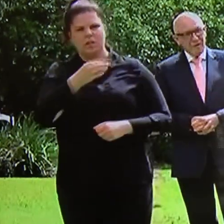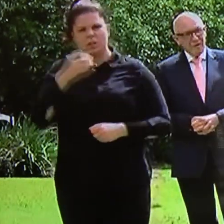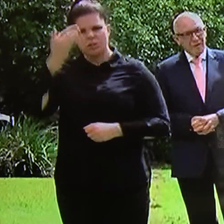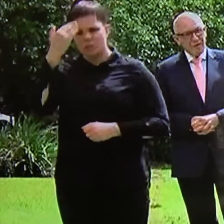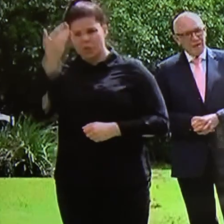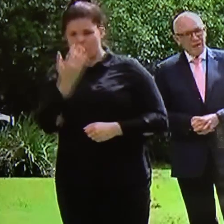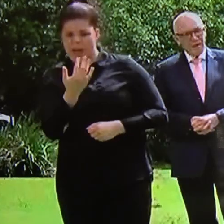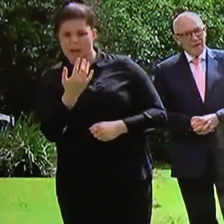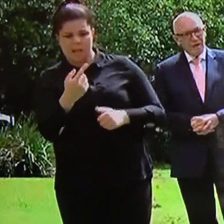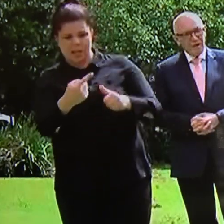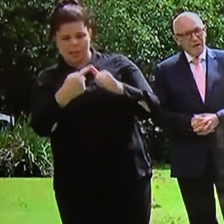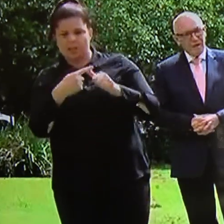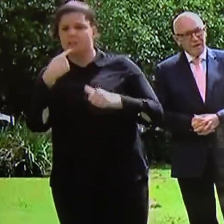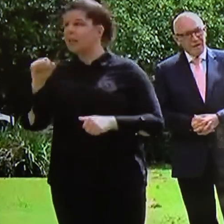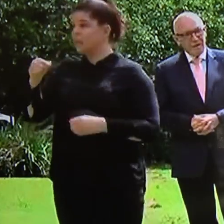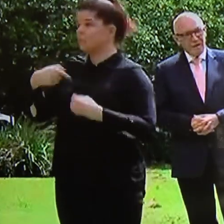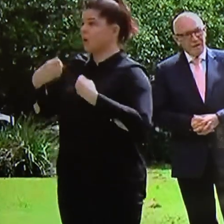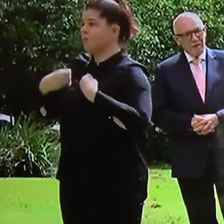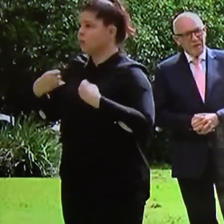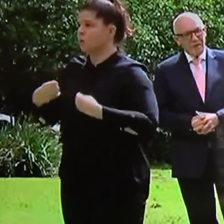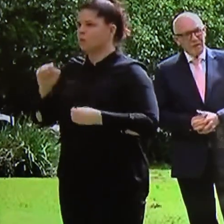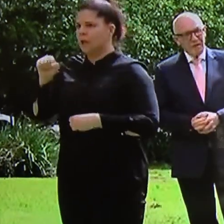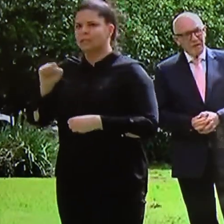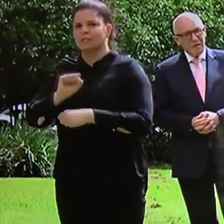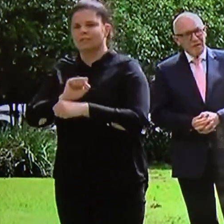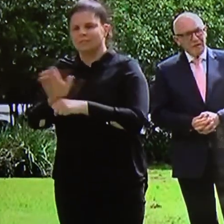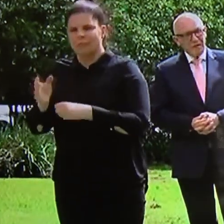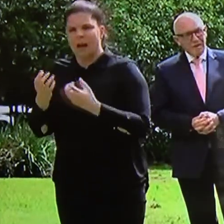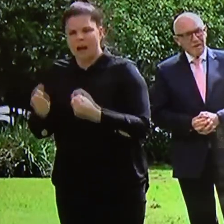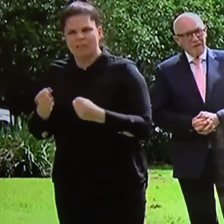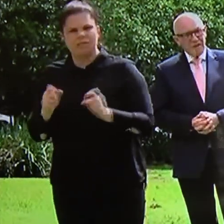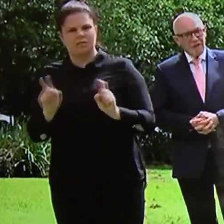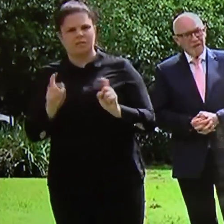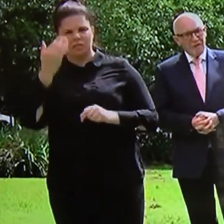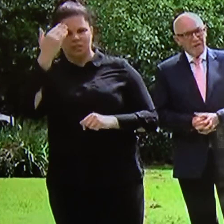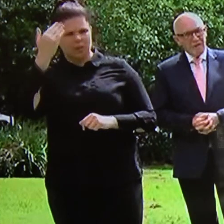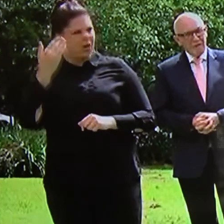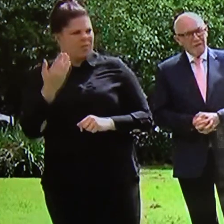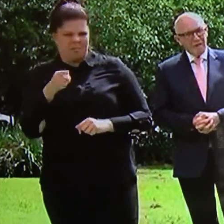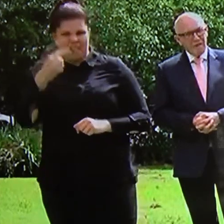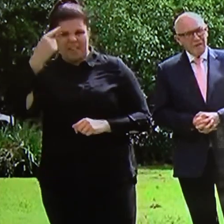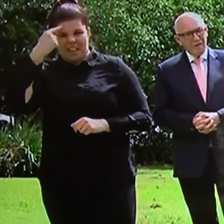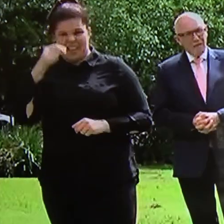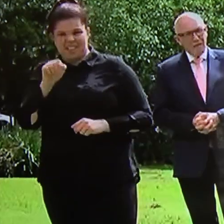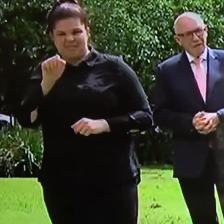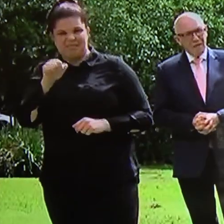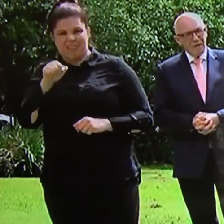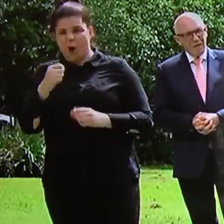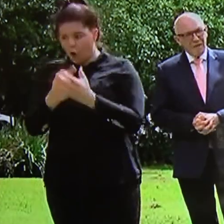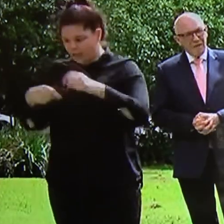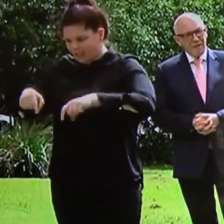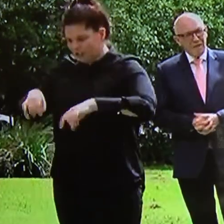how many came back and said that they... Yeah, I'm not sure. But you would assume that there are some overseas travellers that it didn't just infect the